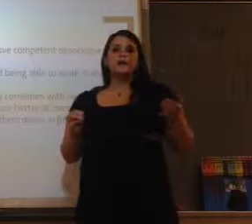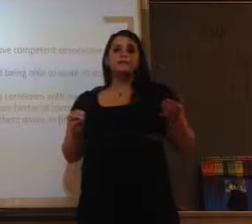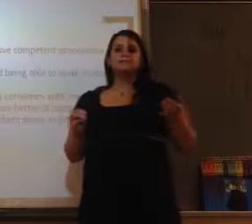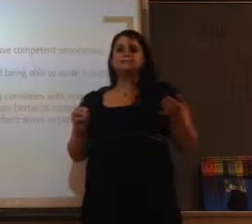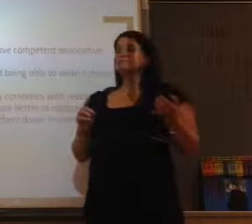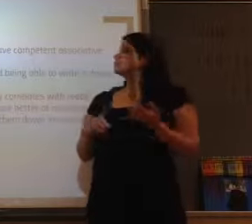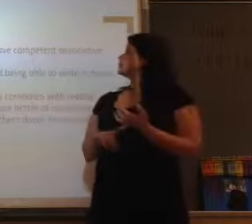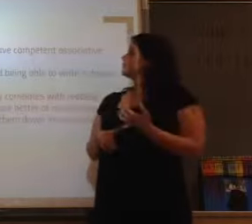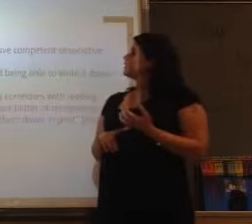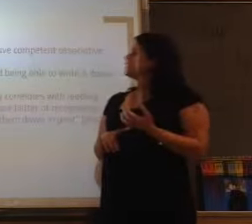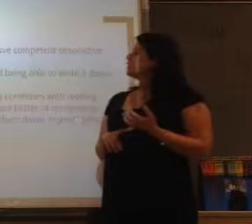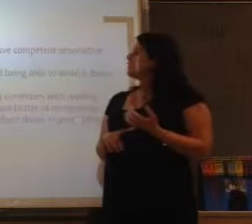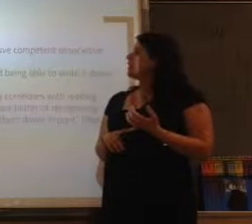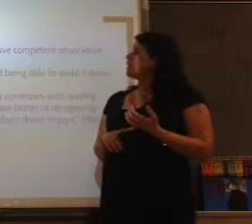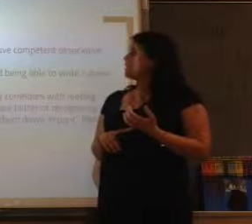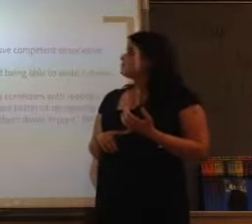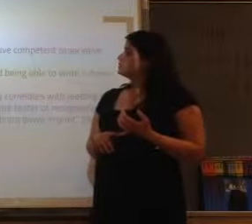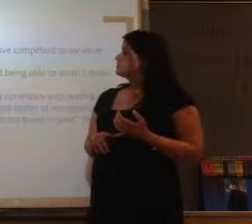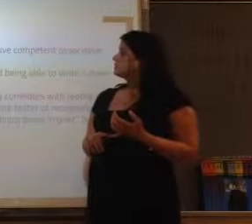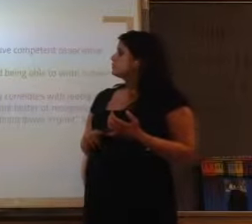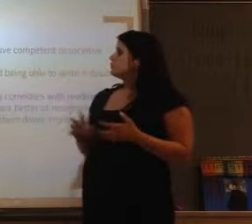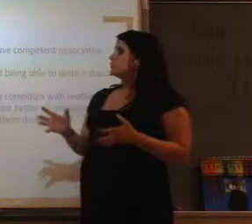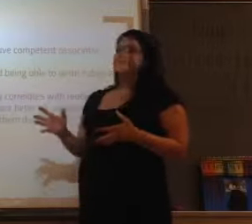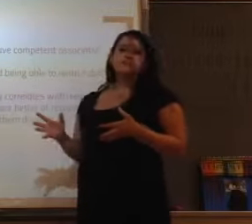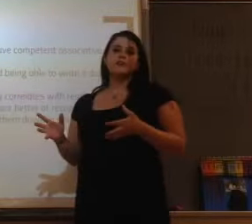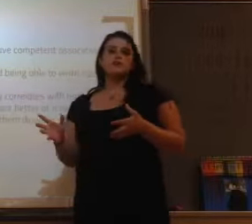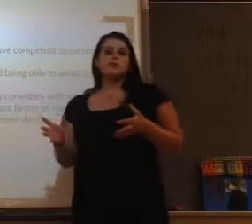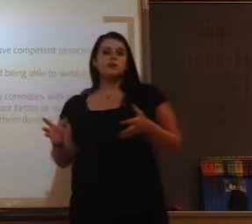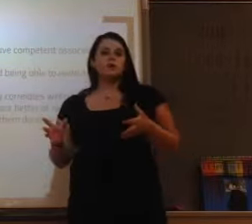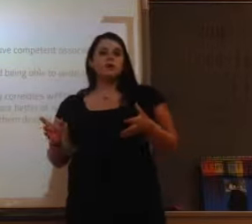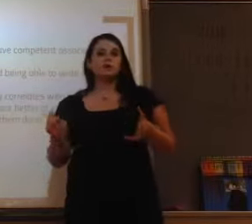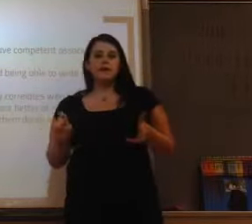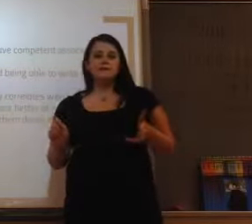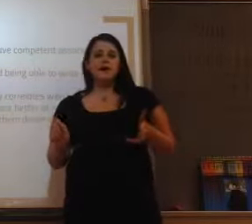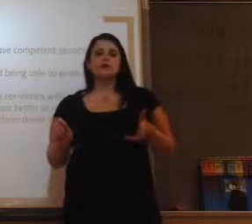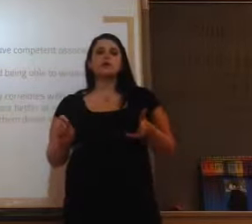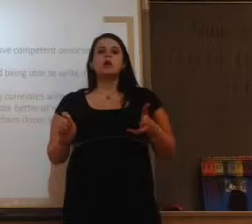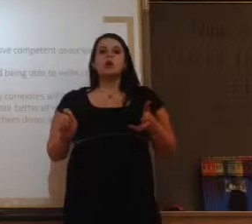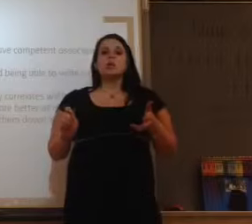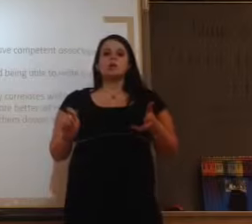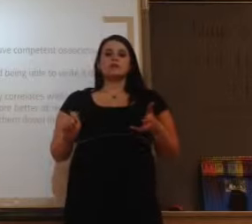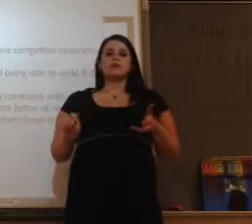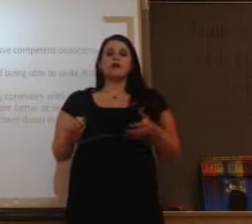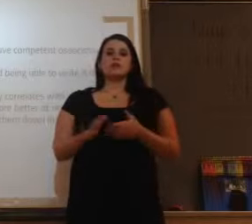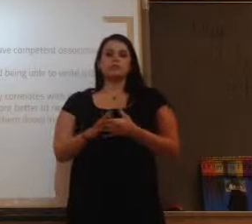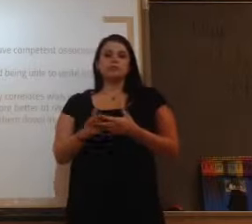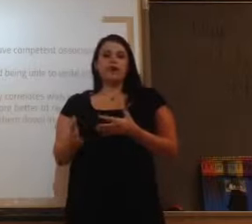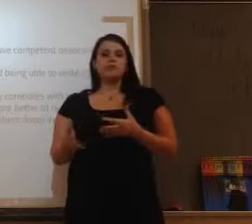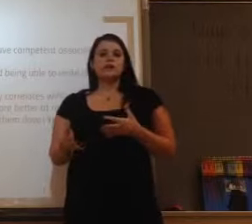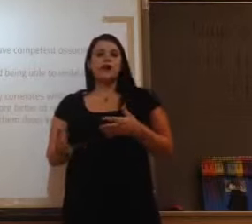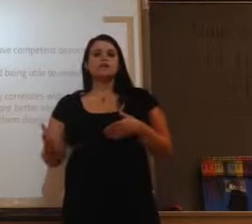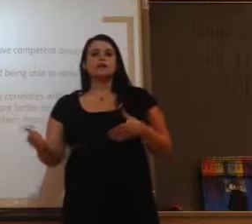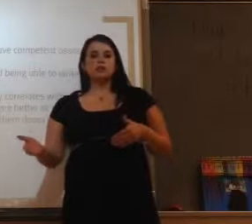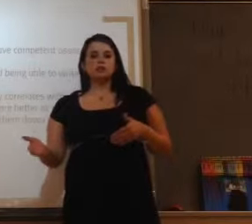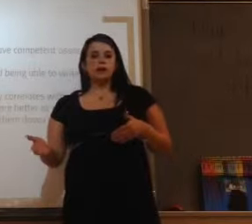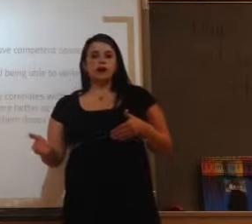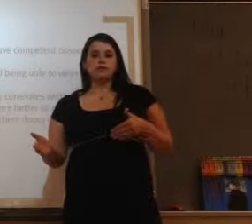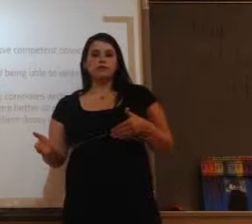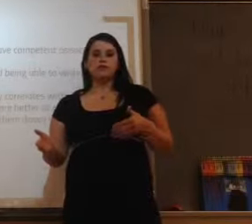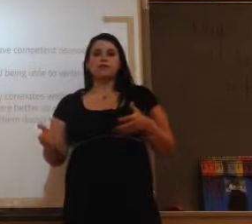print. They are able to view a fingerspelled word and write it down, rather than having it all spelled out for them,